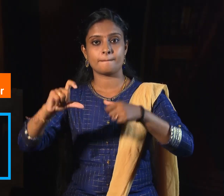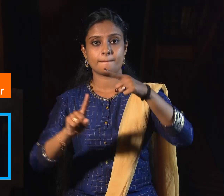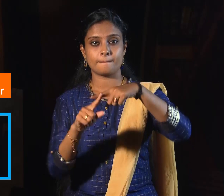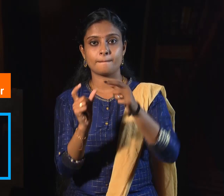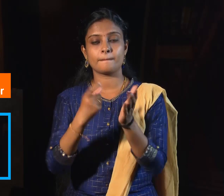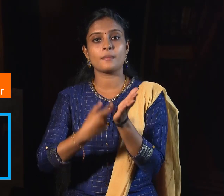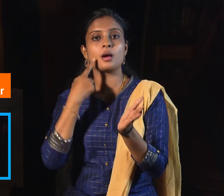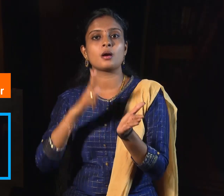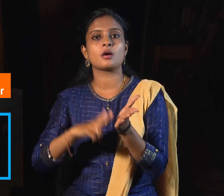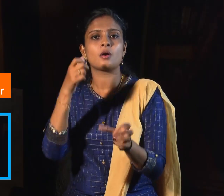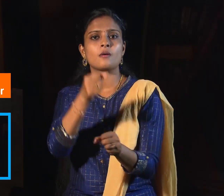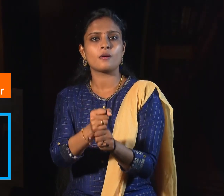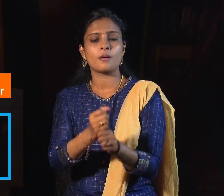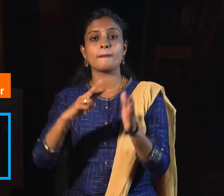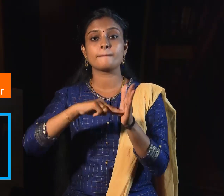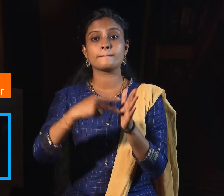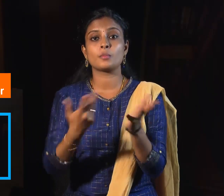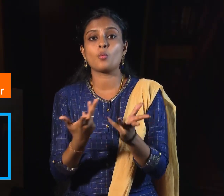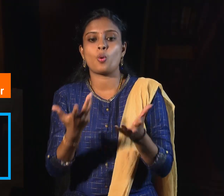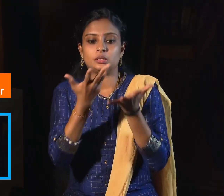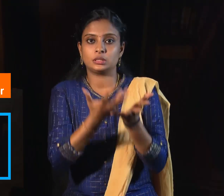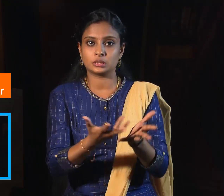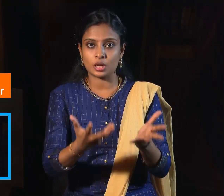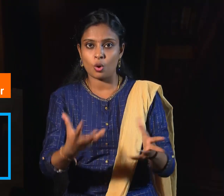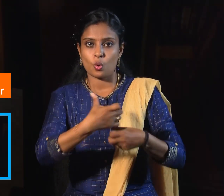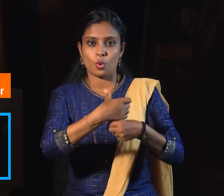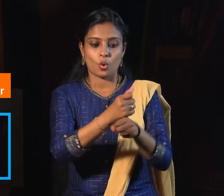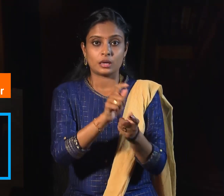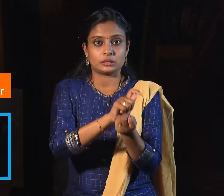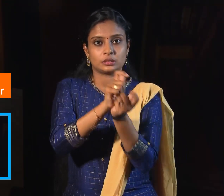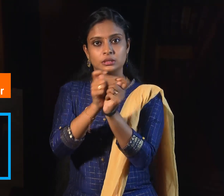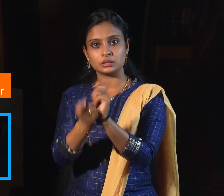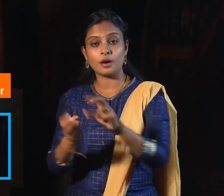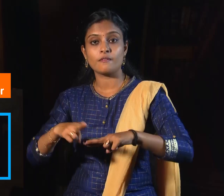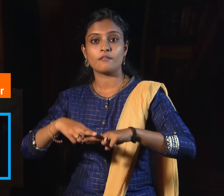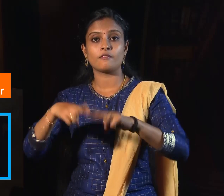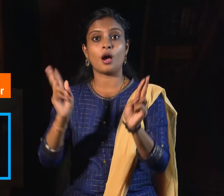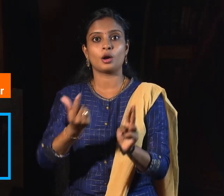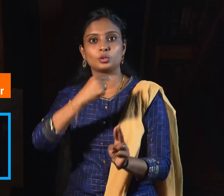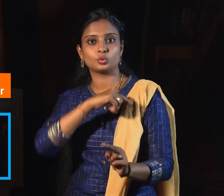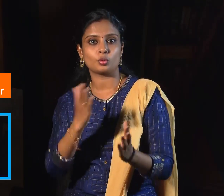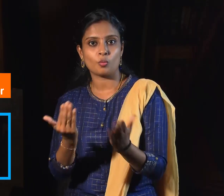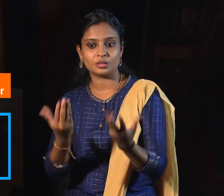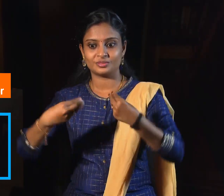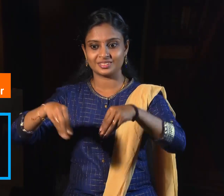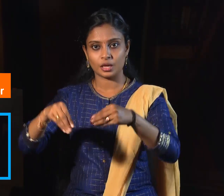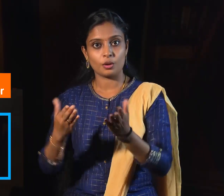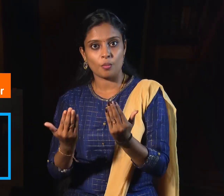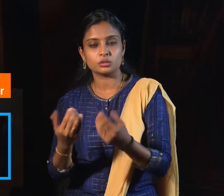Manufacturing is the process of transforming materials into finished products that can be sold in the